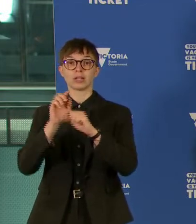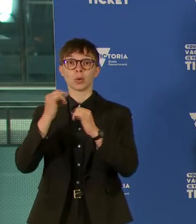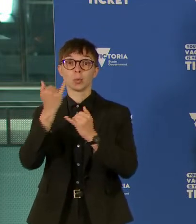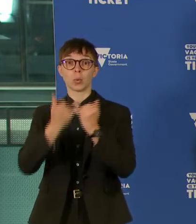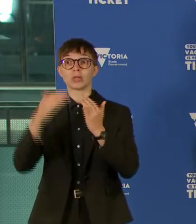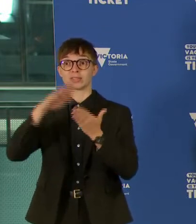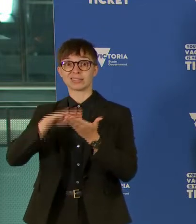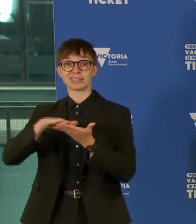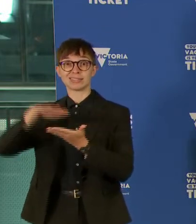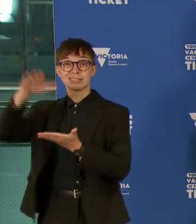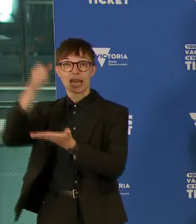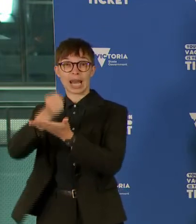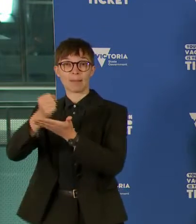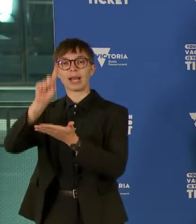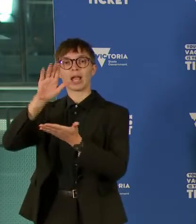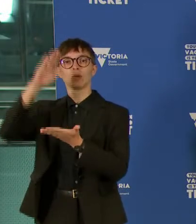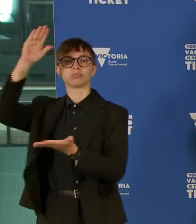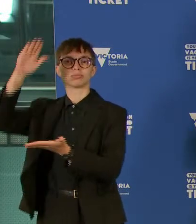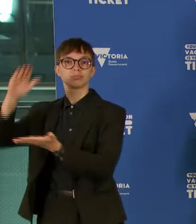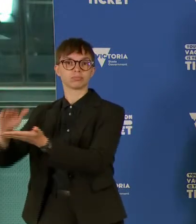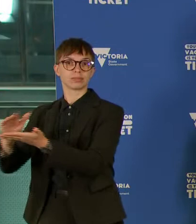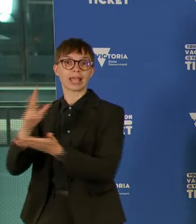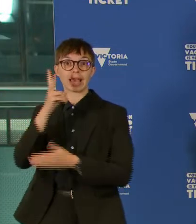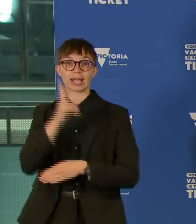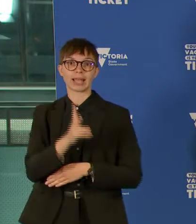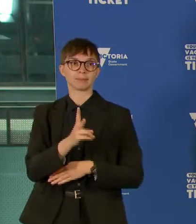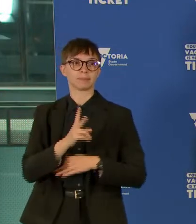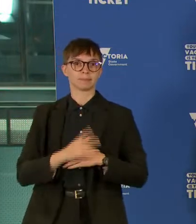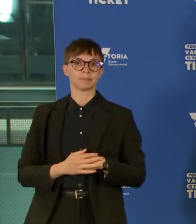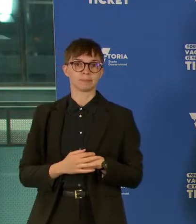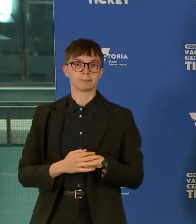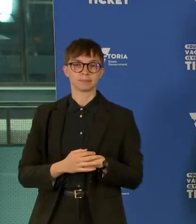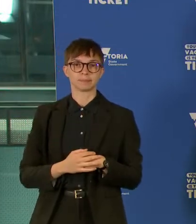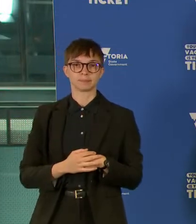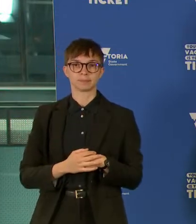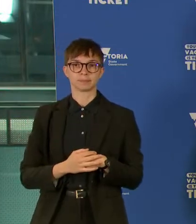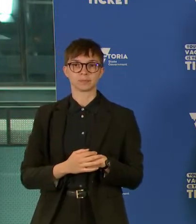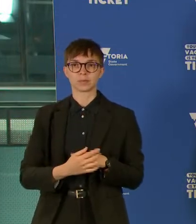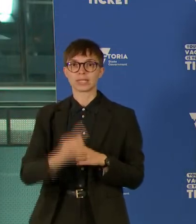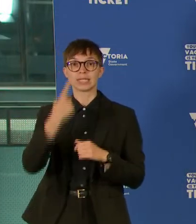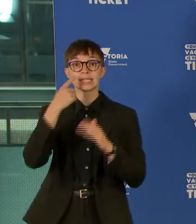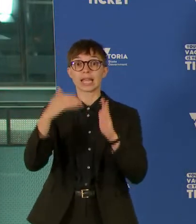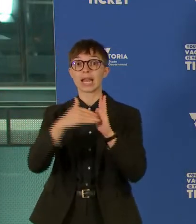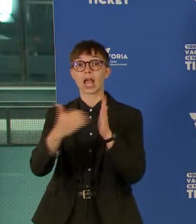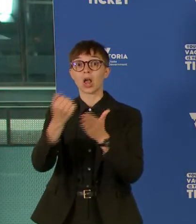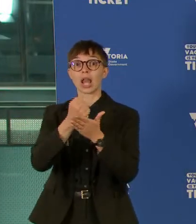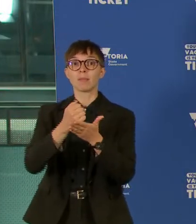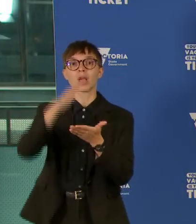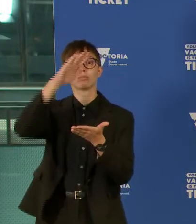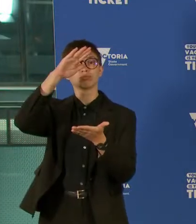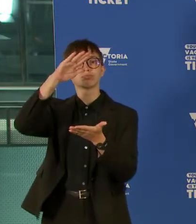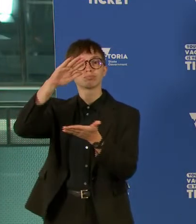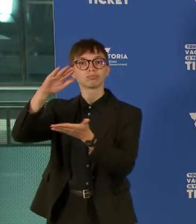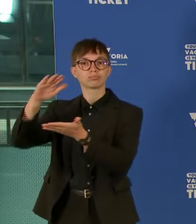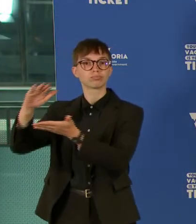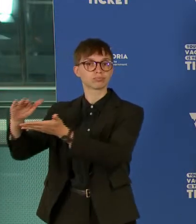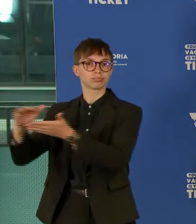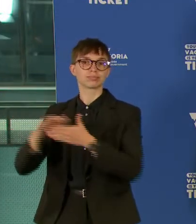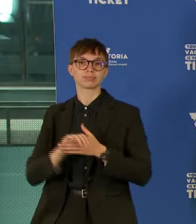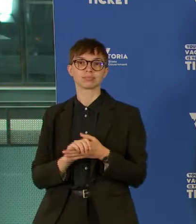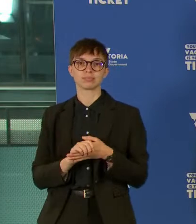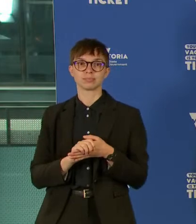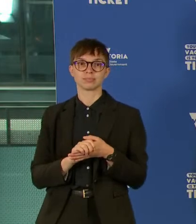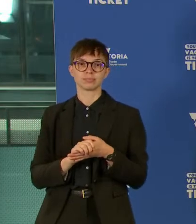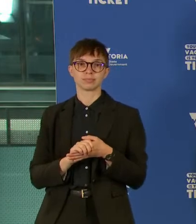seeing that reflected in our steadying of case numbers, particularly the lowering of the